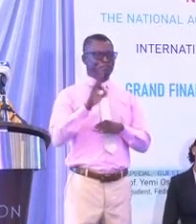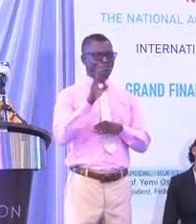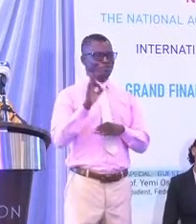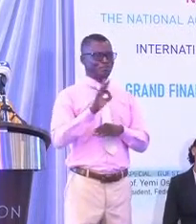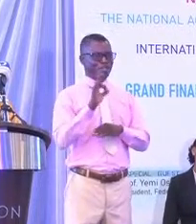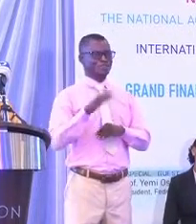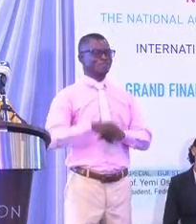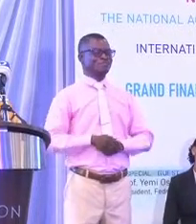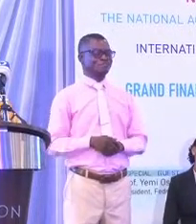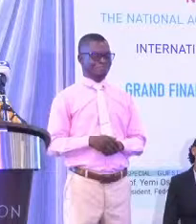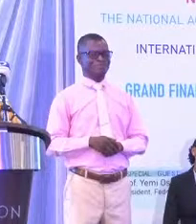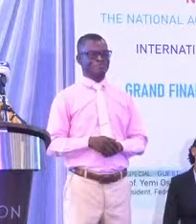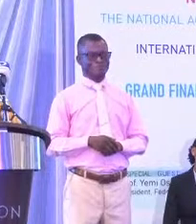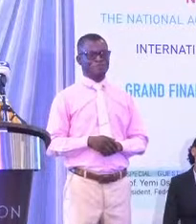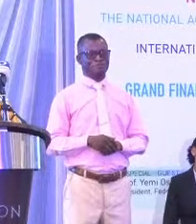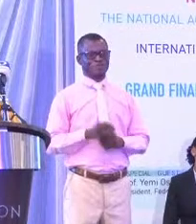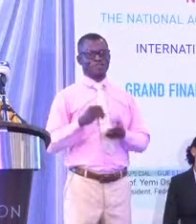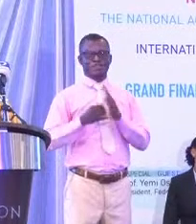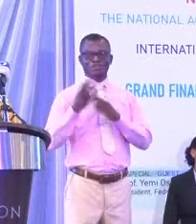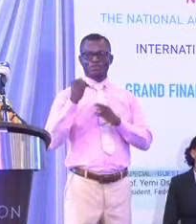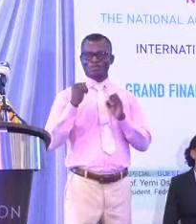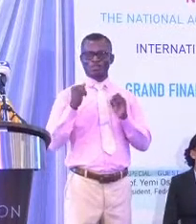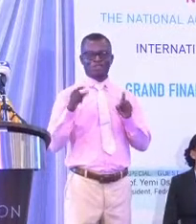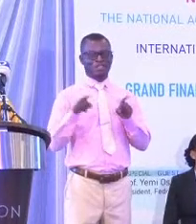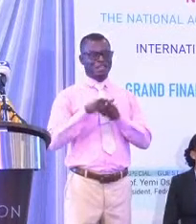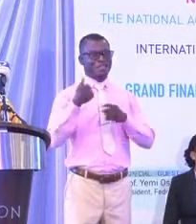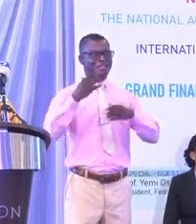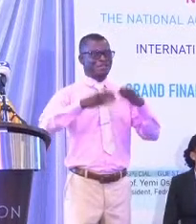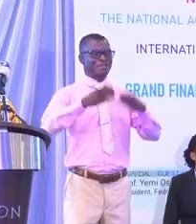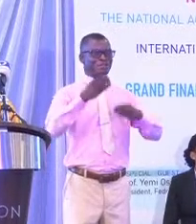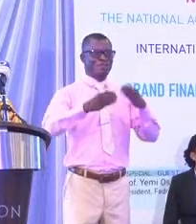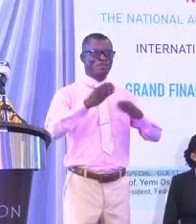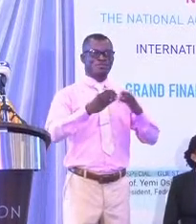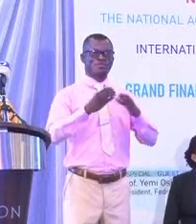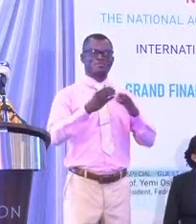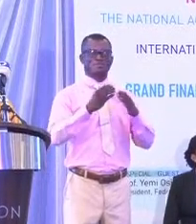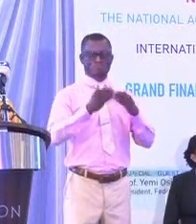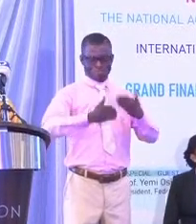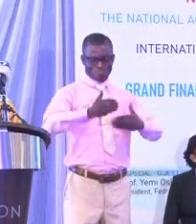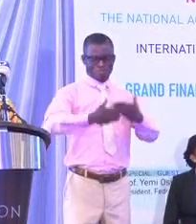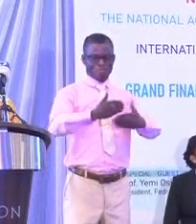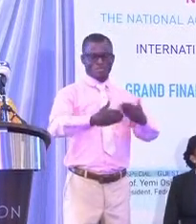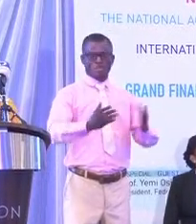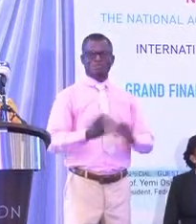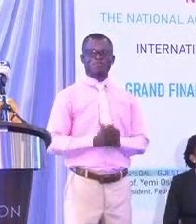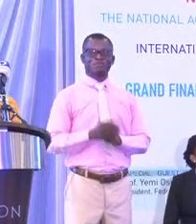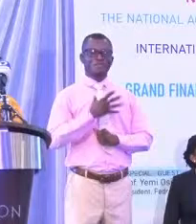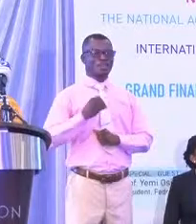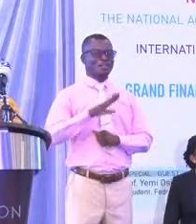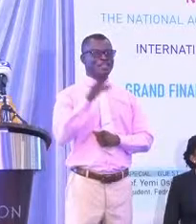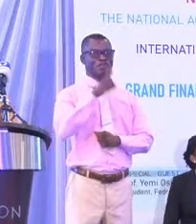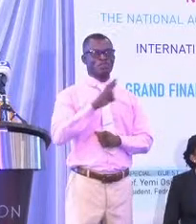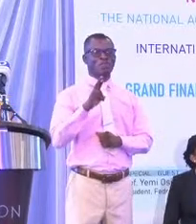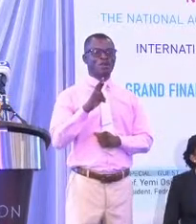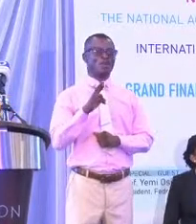it was looking like a court case, court suit. And they were